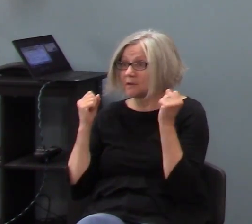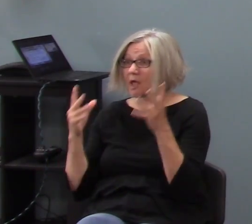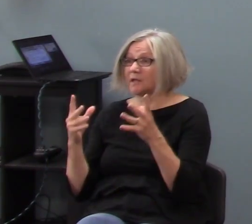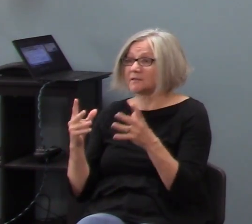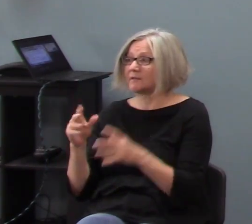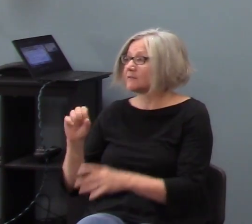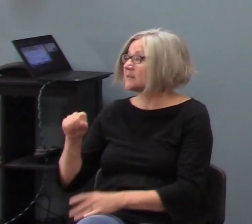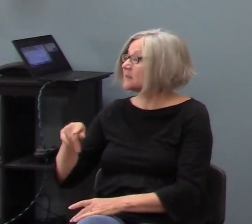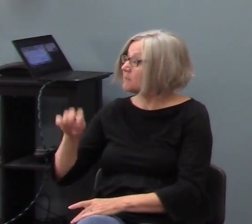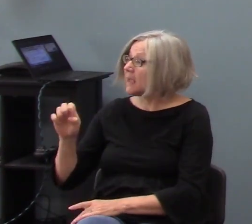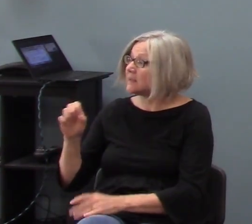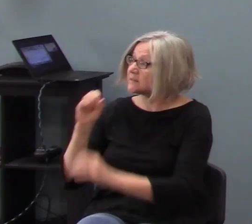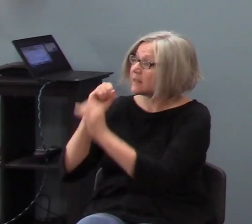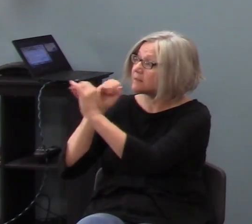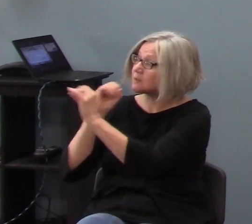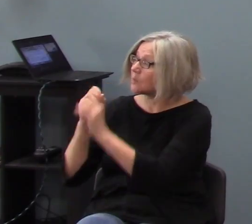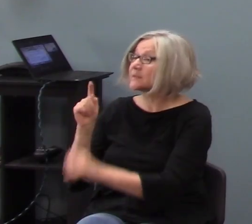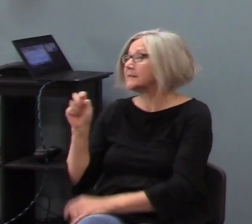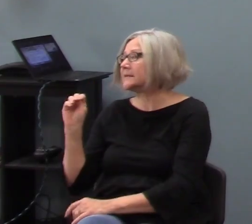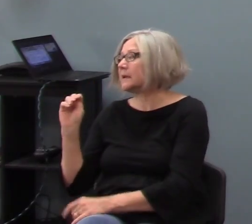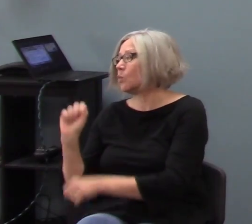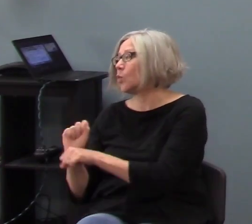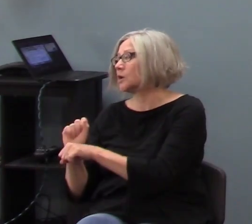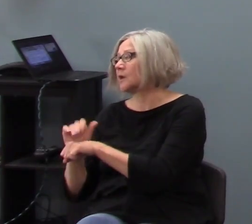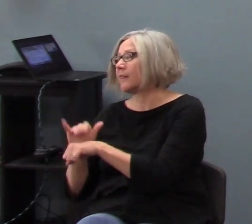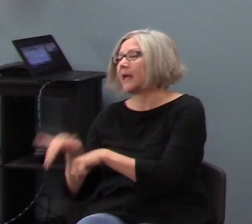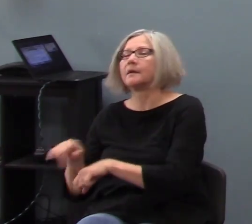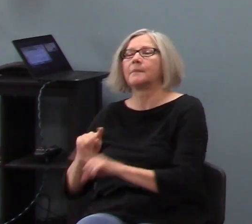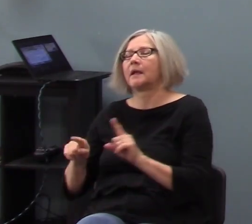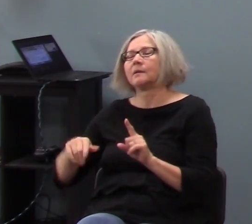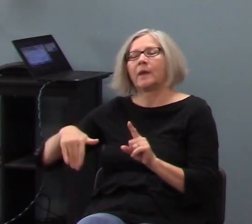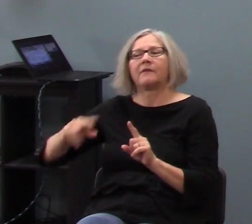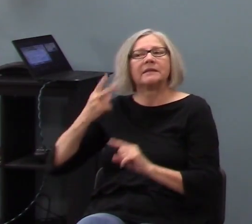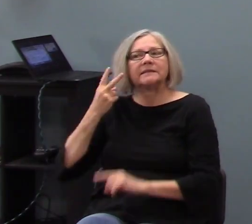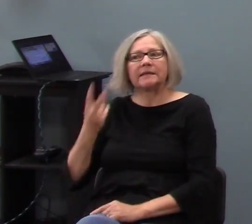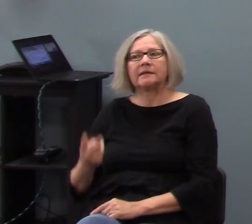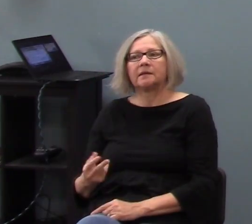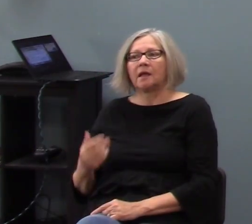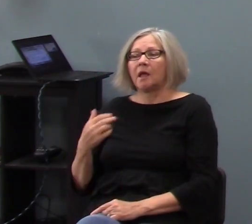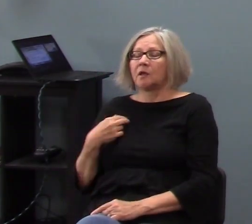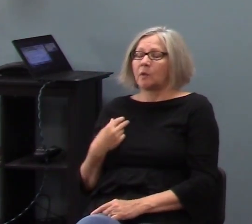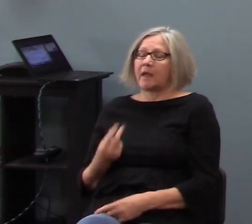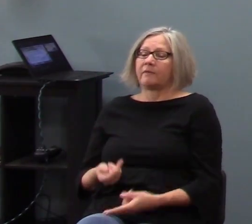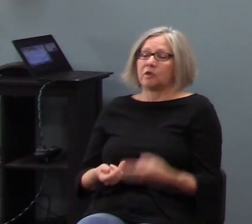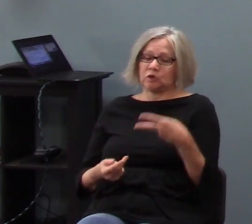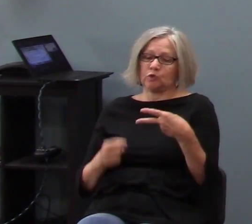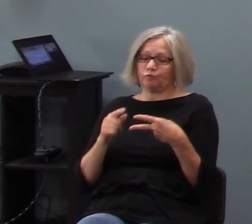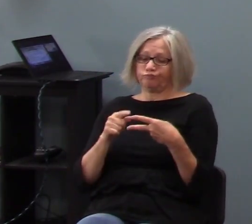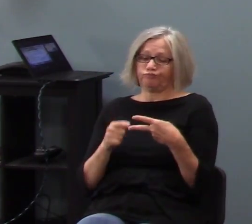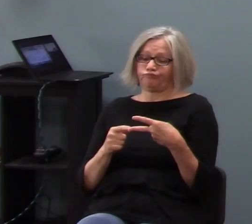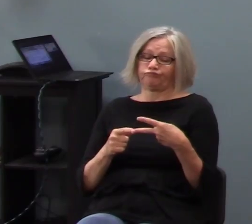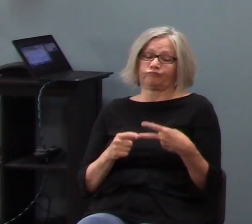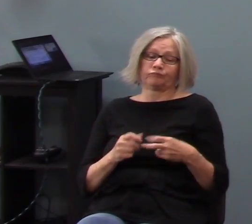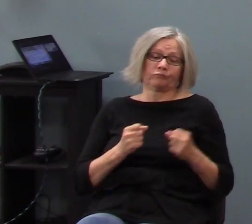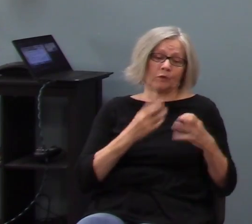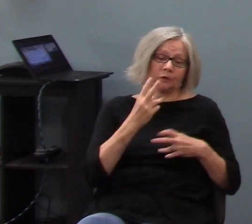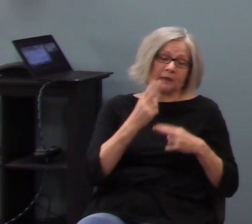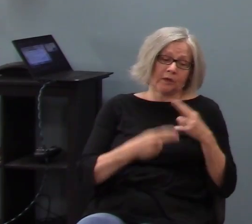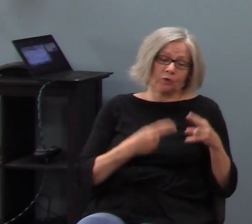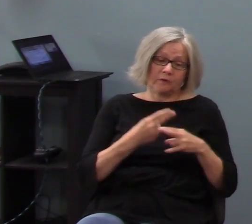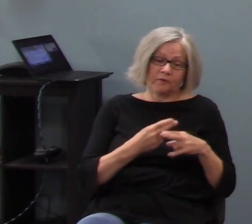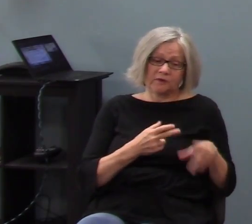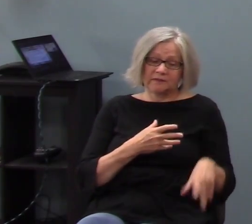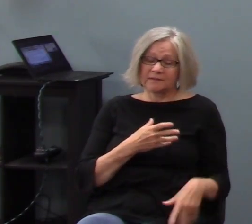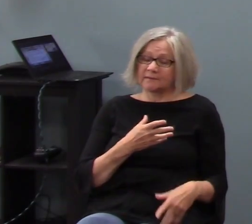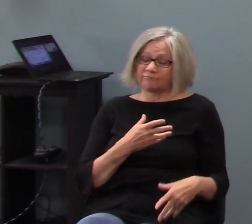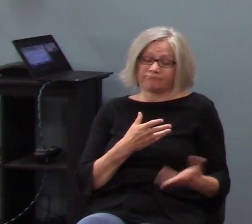which Tim worked on, I think. So we haven't seen it. So we were left with two, again, theories, the multi-universe theory. And again,